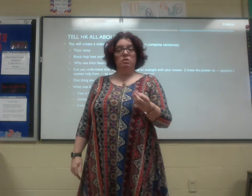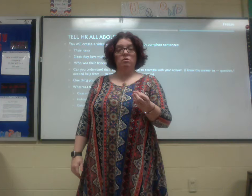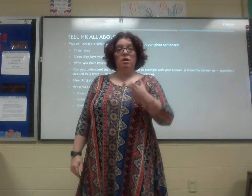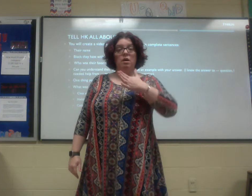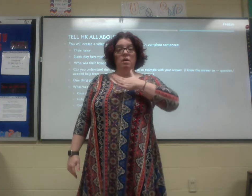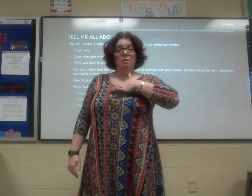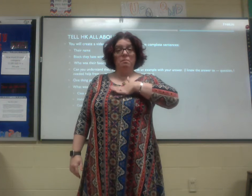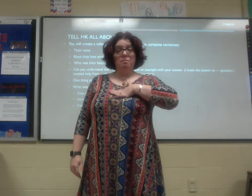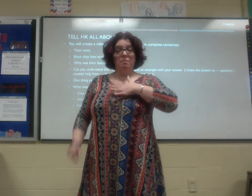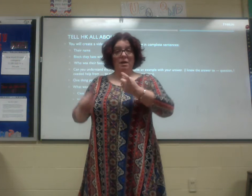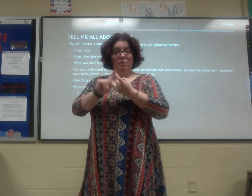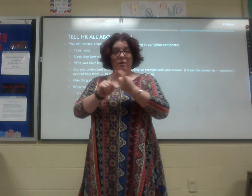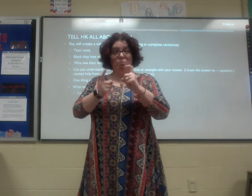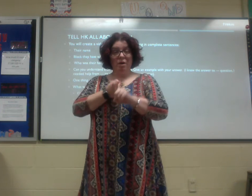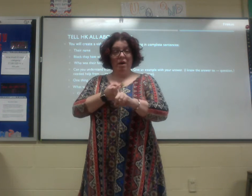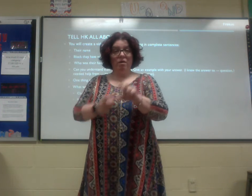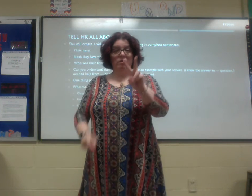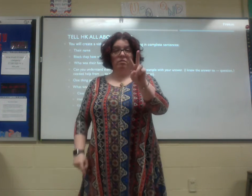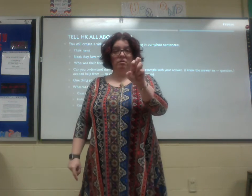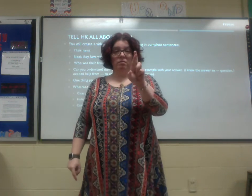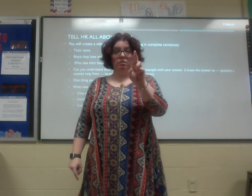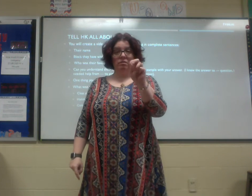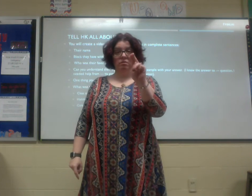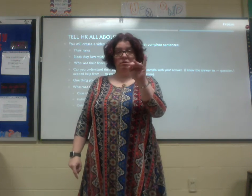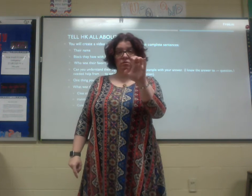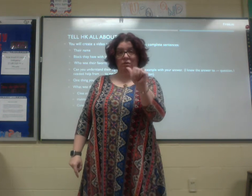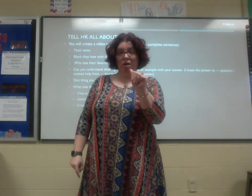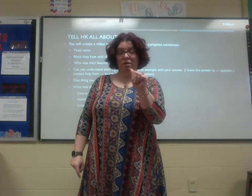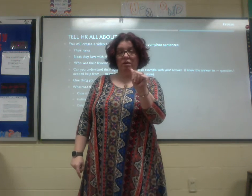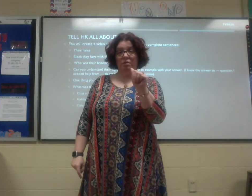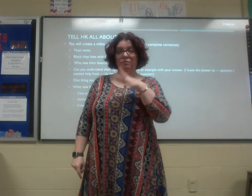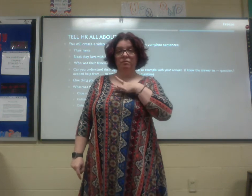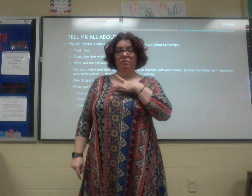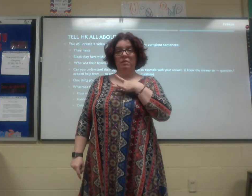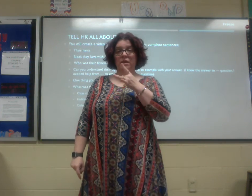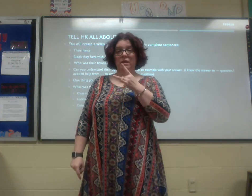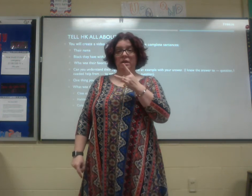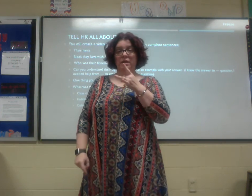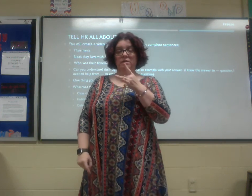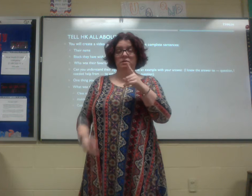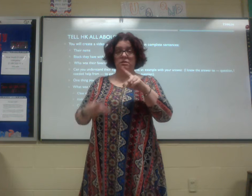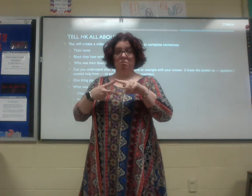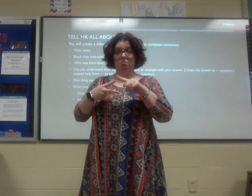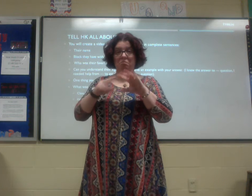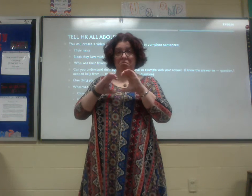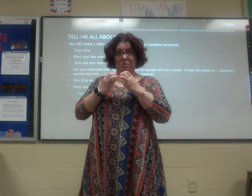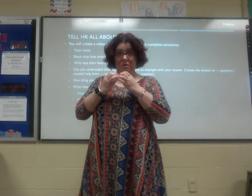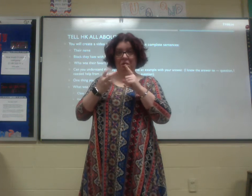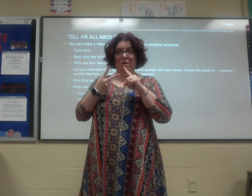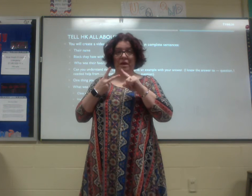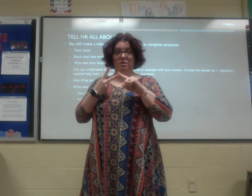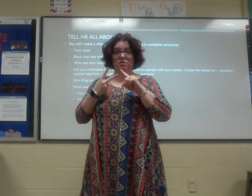So my pen pal Veronica likes class